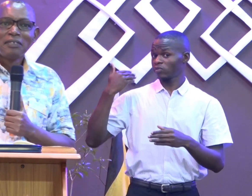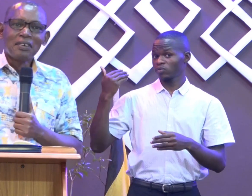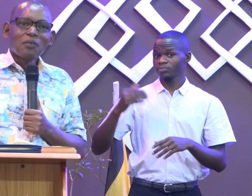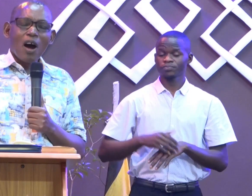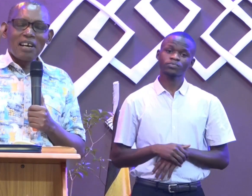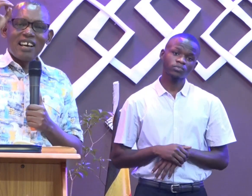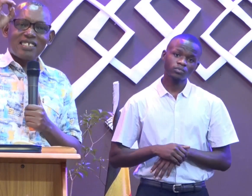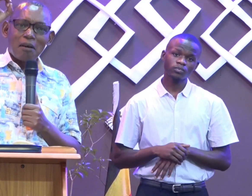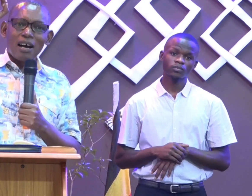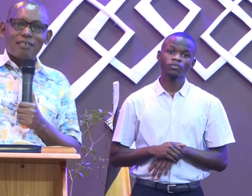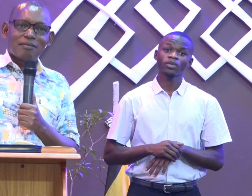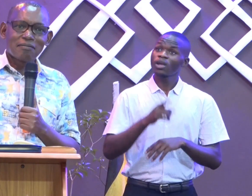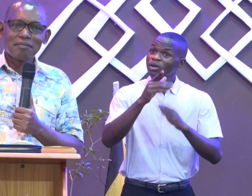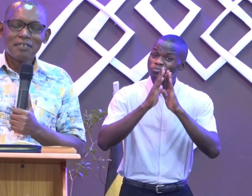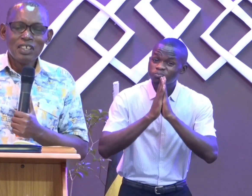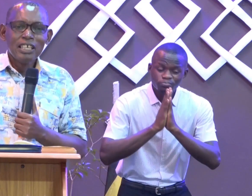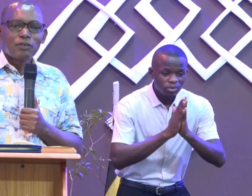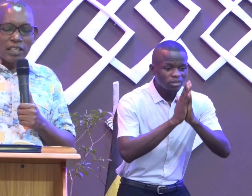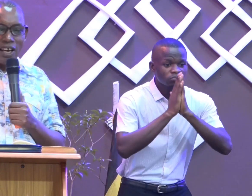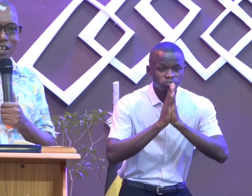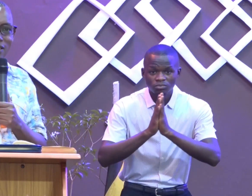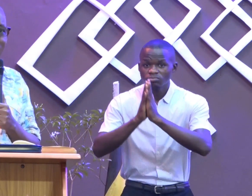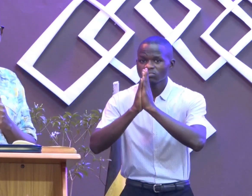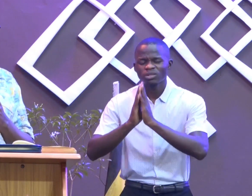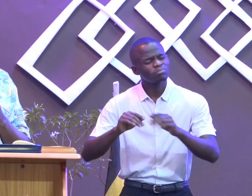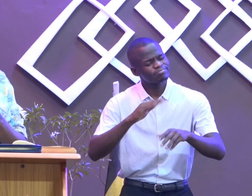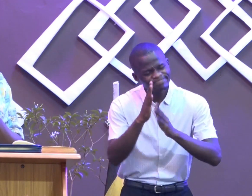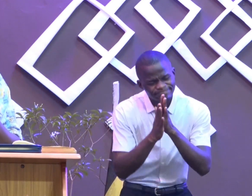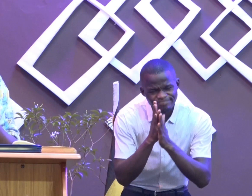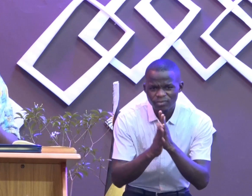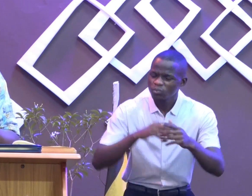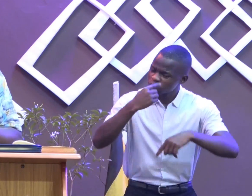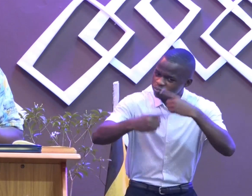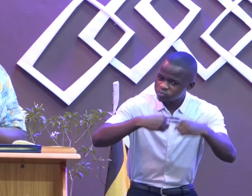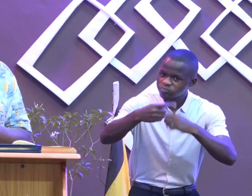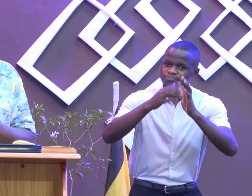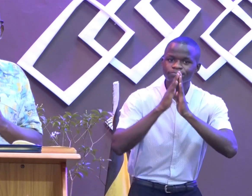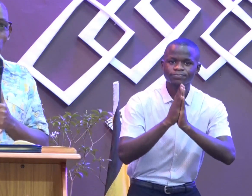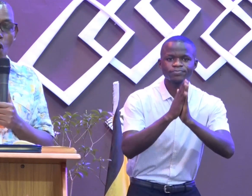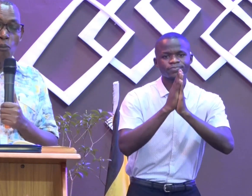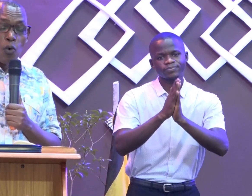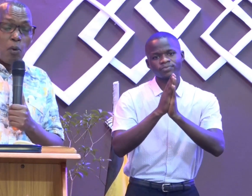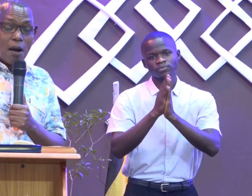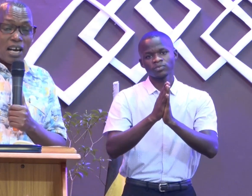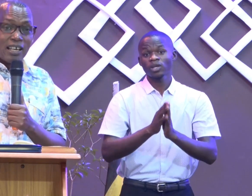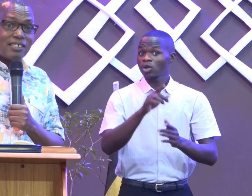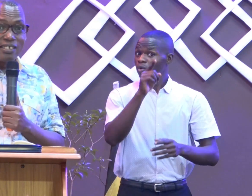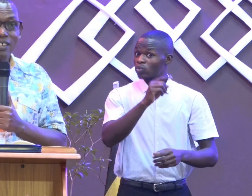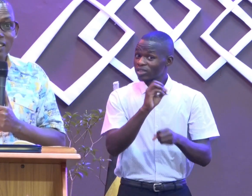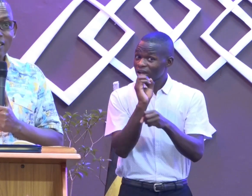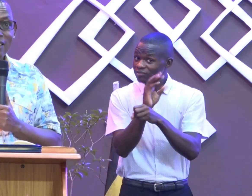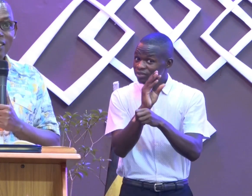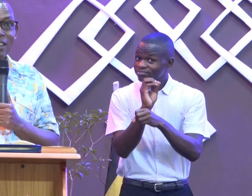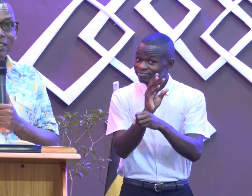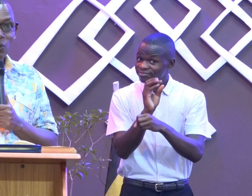more than we've ever needed. Gw'abadde asaba. You has been praying. Twetaaga sala z'okusinga bwe kibadde. We need your prayers more than before. Gw'omuwi